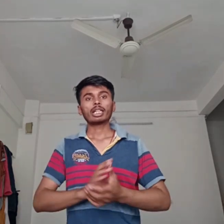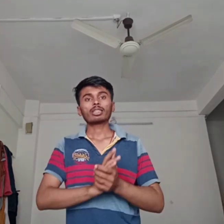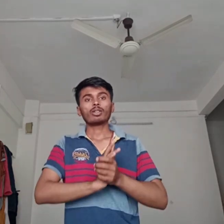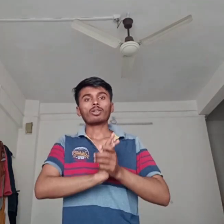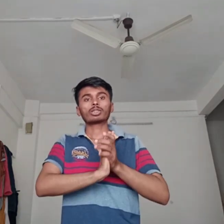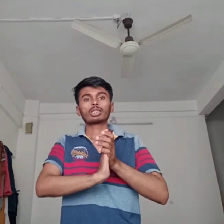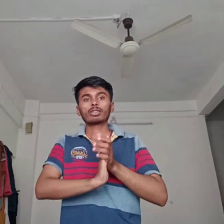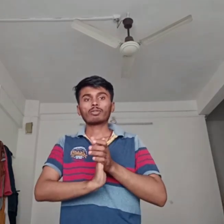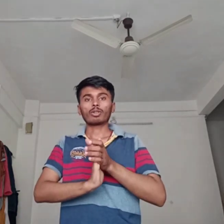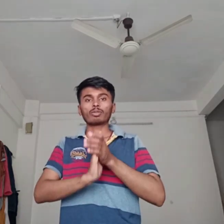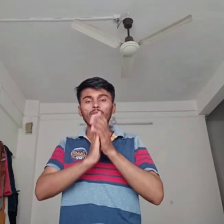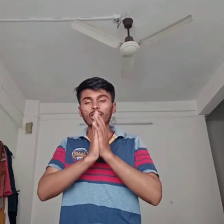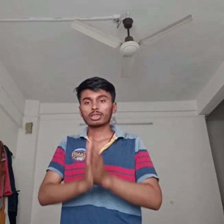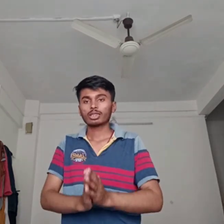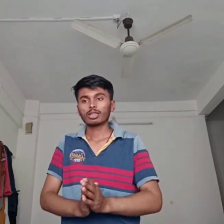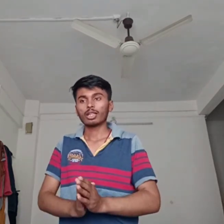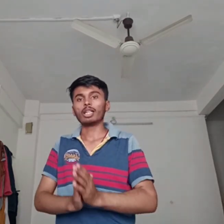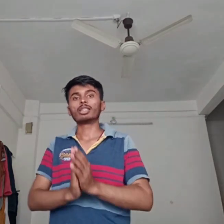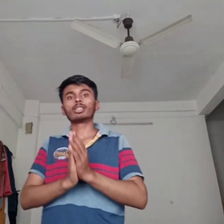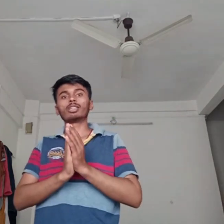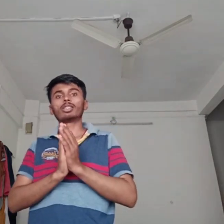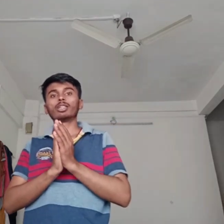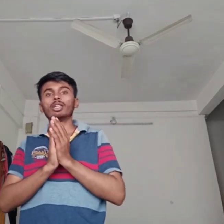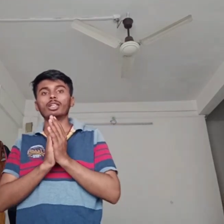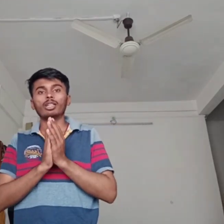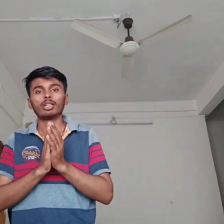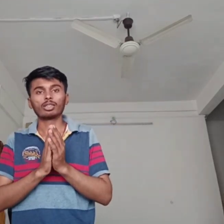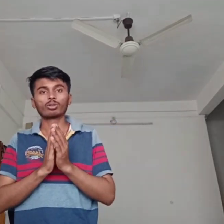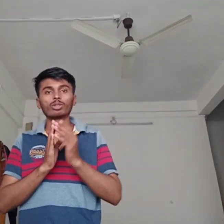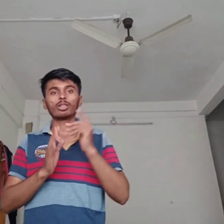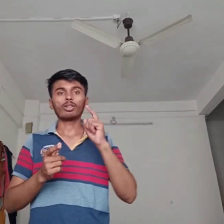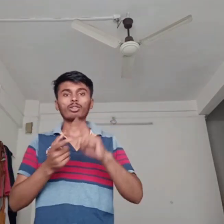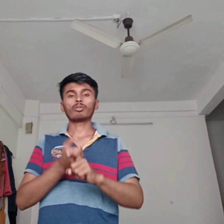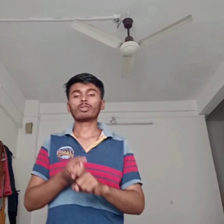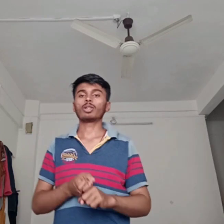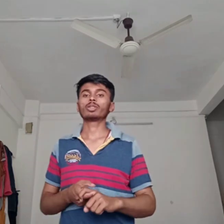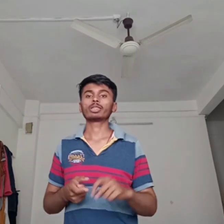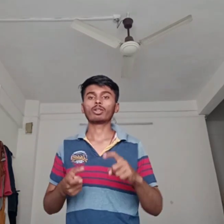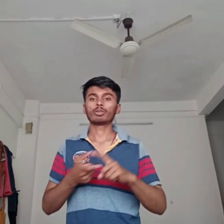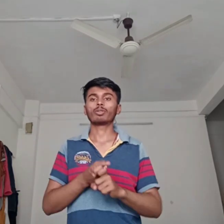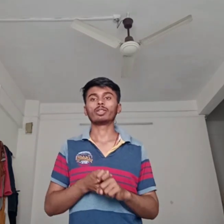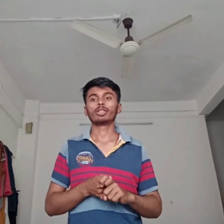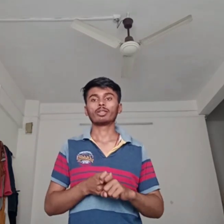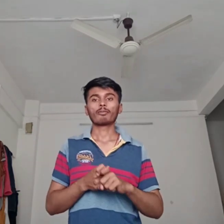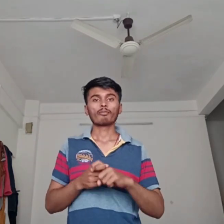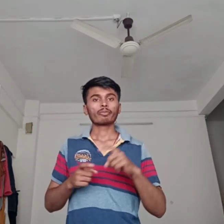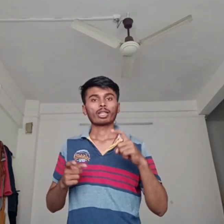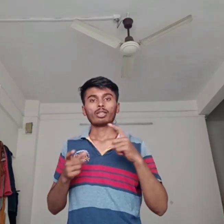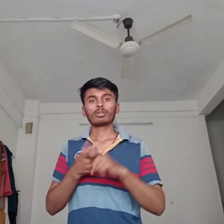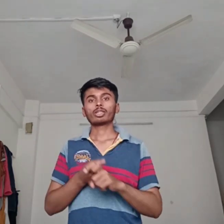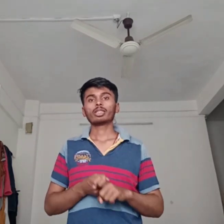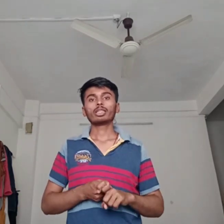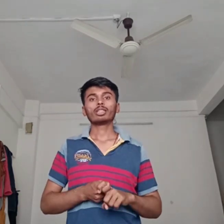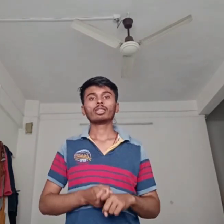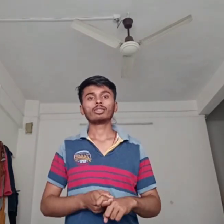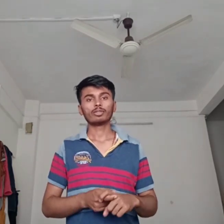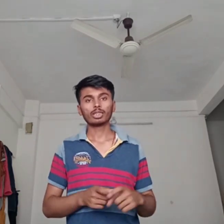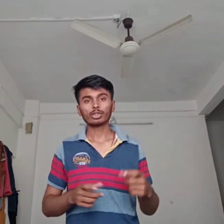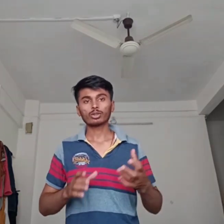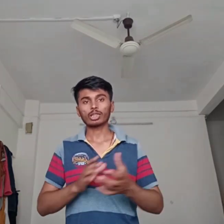the oxygen from the lungs and to the all cells of the body. Okay, then it also transport